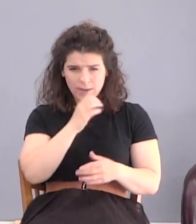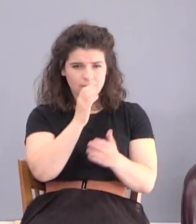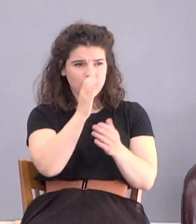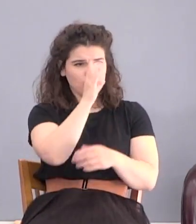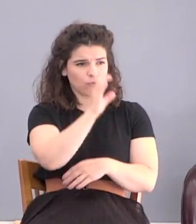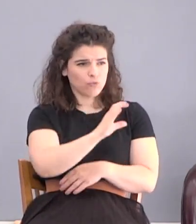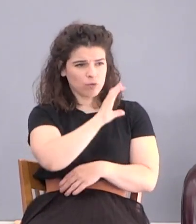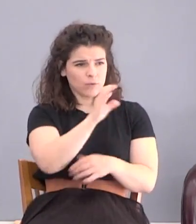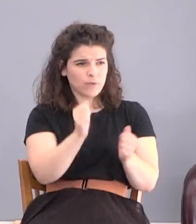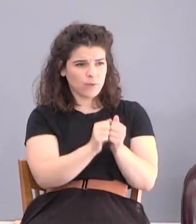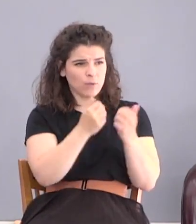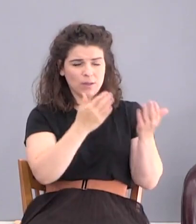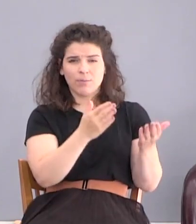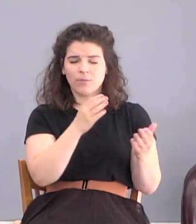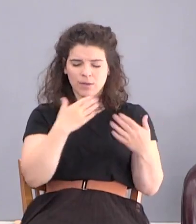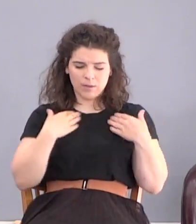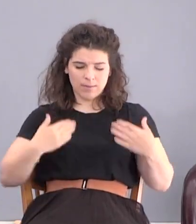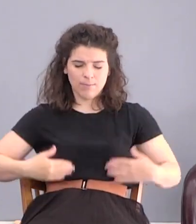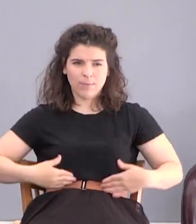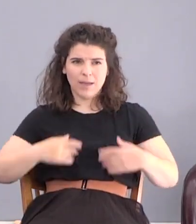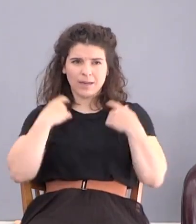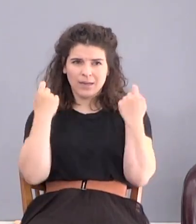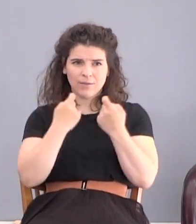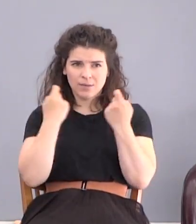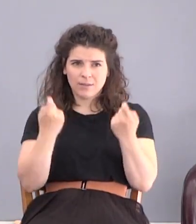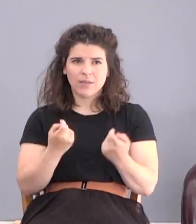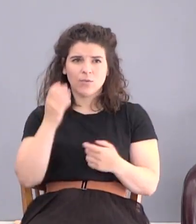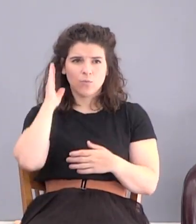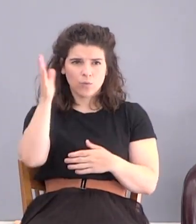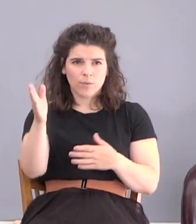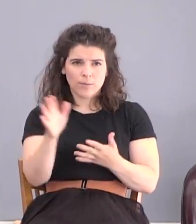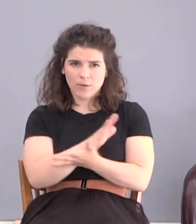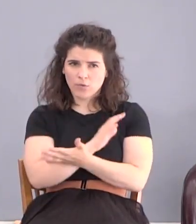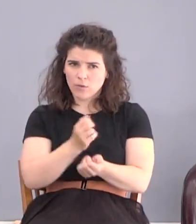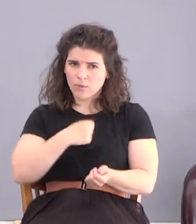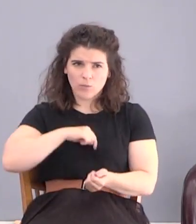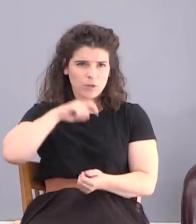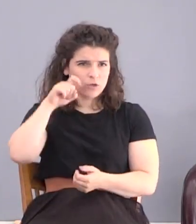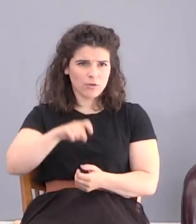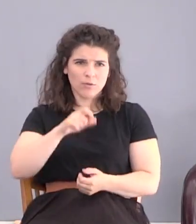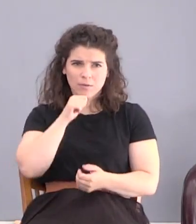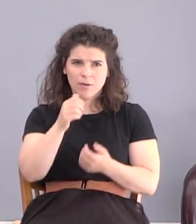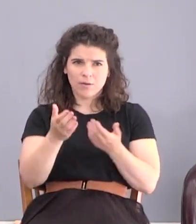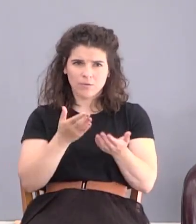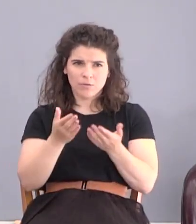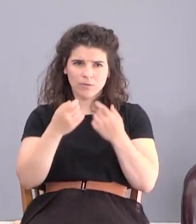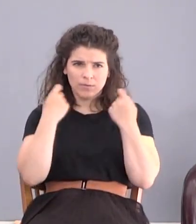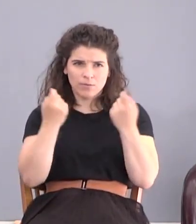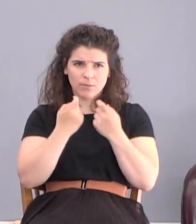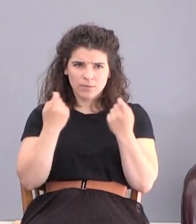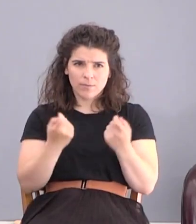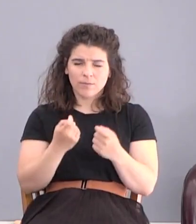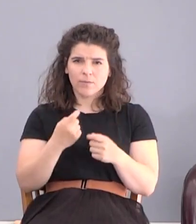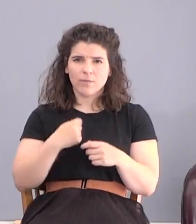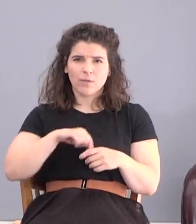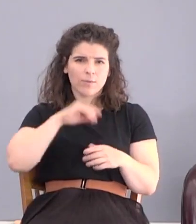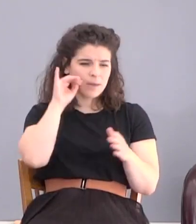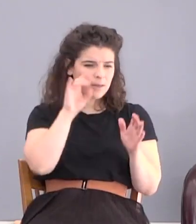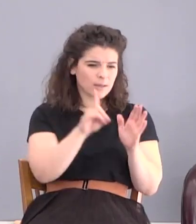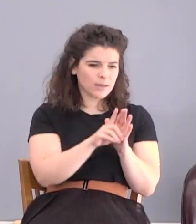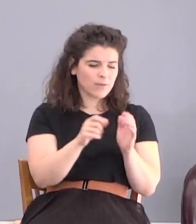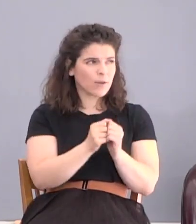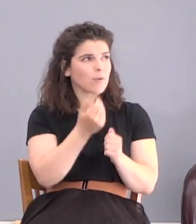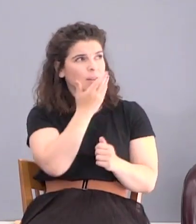of sin might be destroyed, that henceforth we should not serve sin. So when we've been identified with him in his burial and his